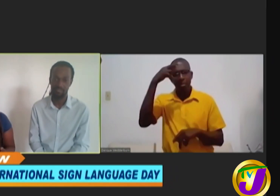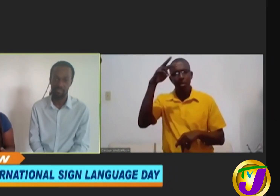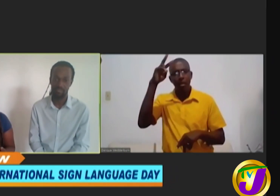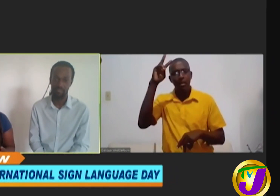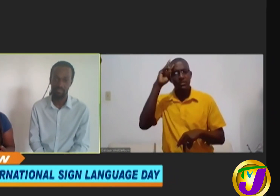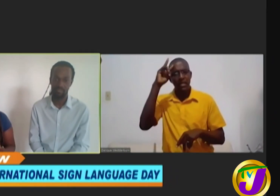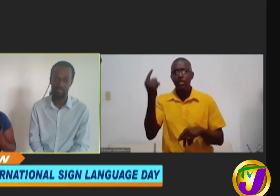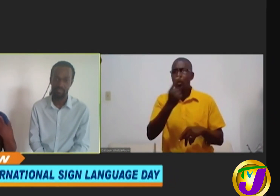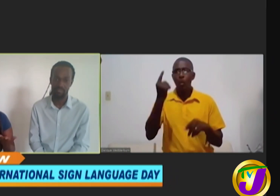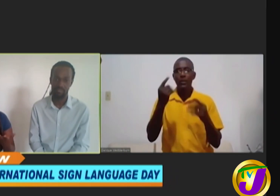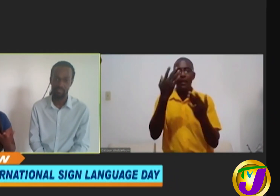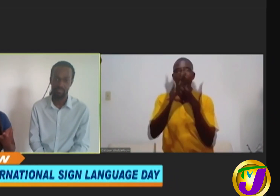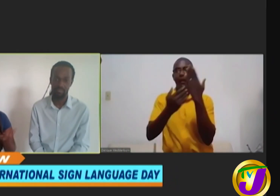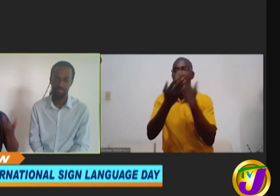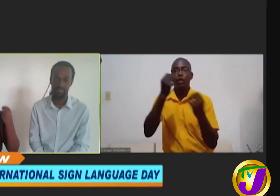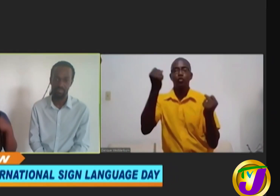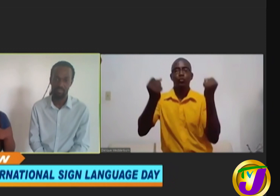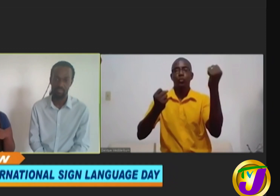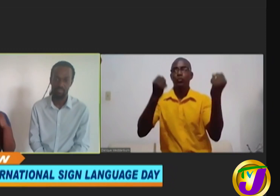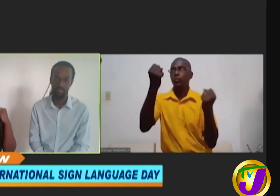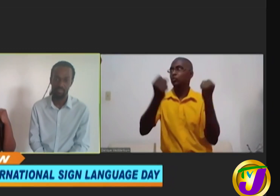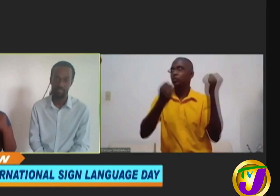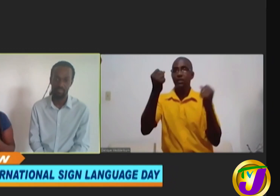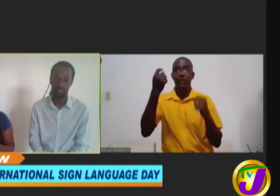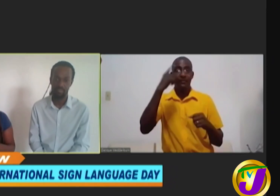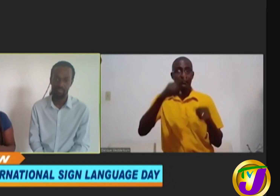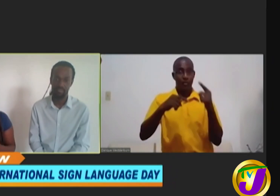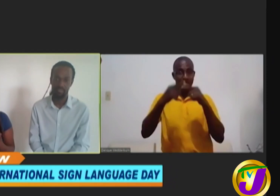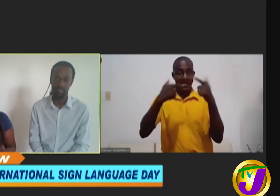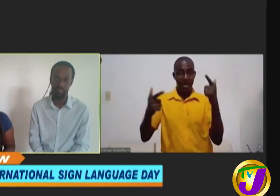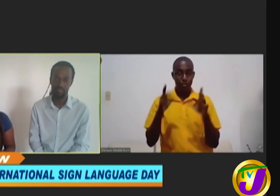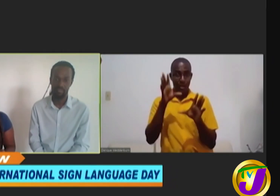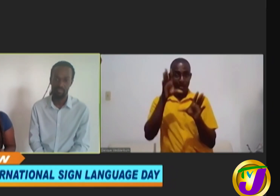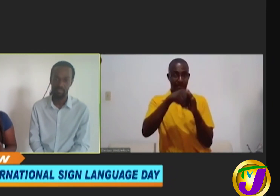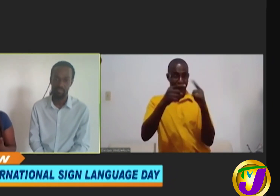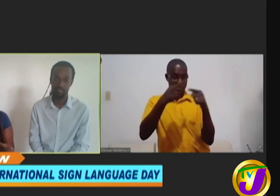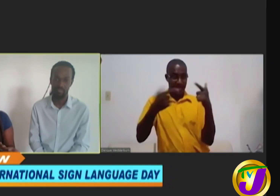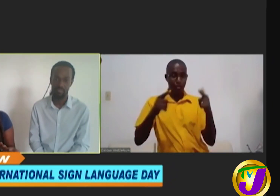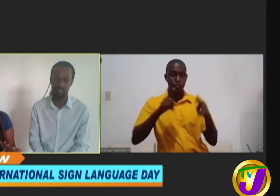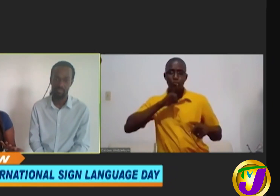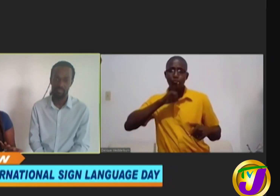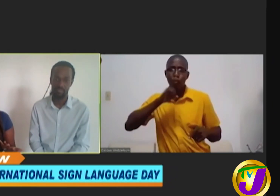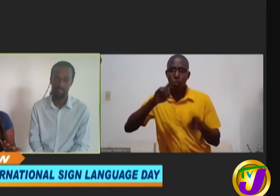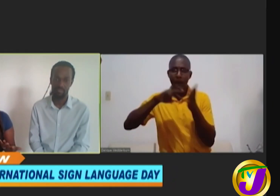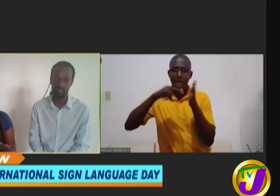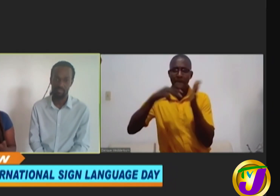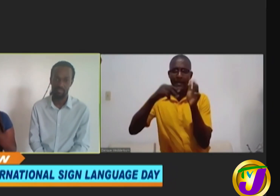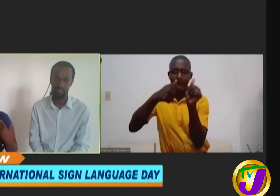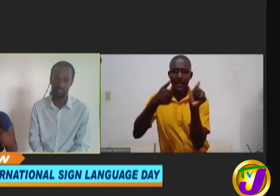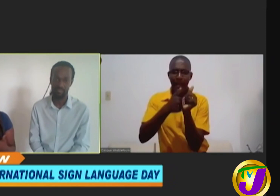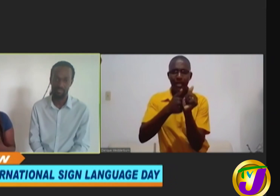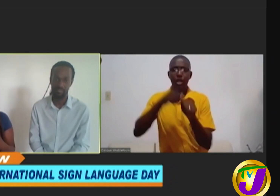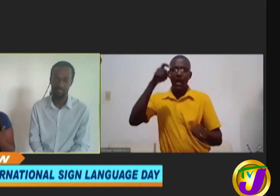use of the hands. But sign language, to incorporate sign language and the true meaning through the language, you have